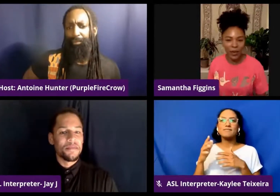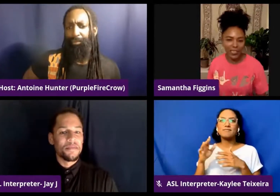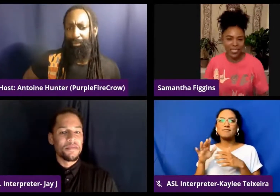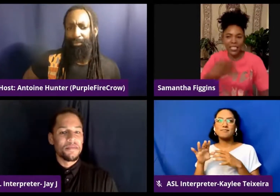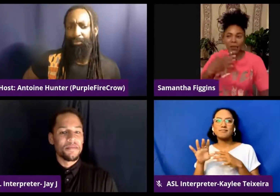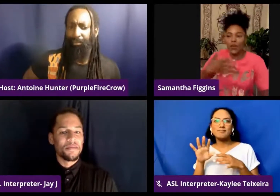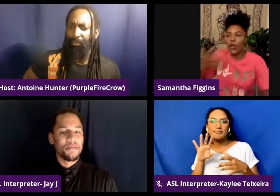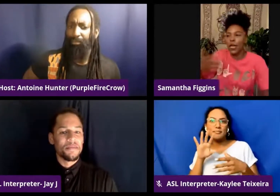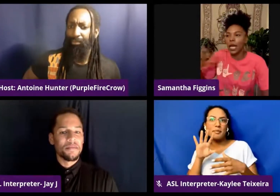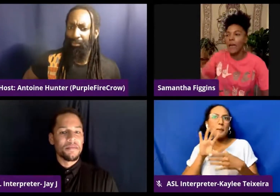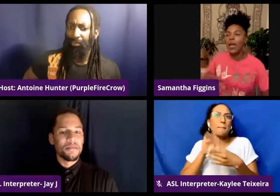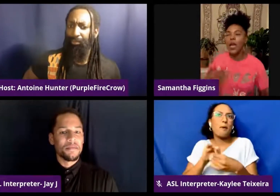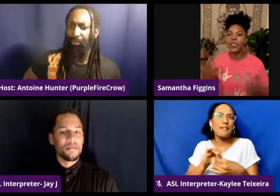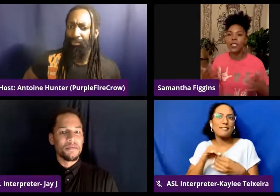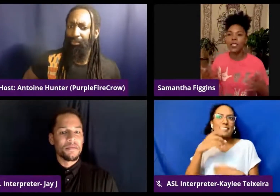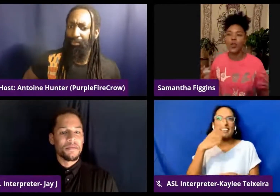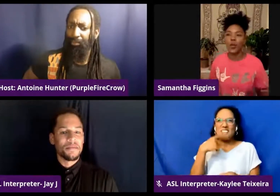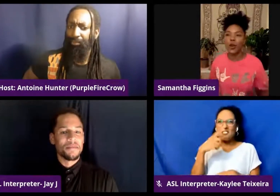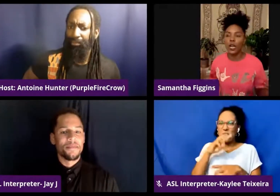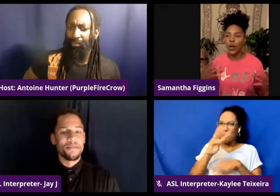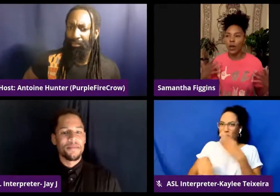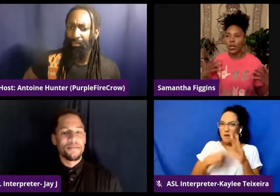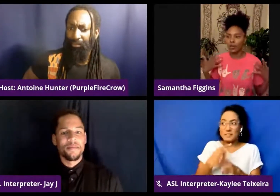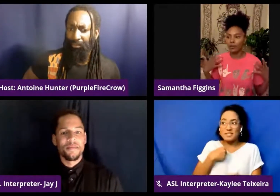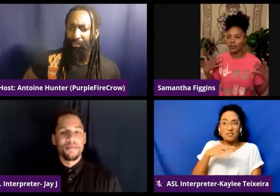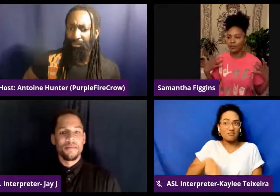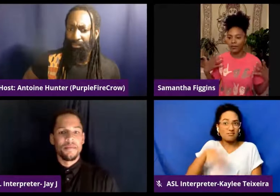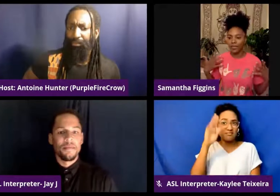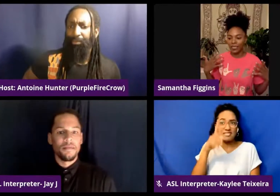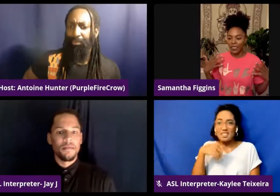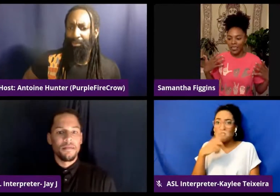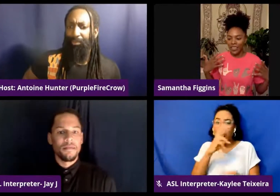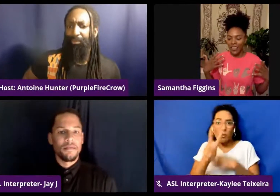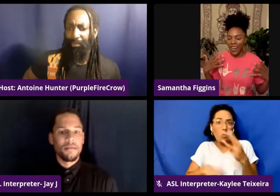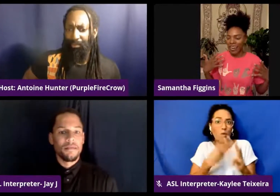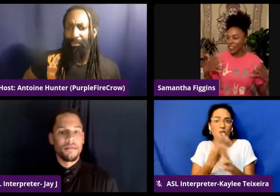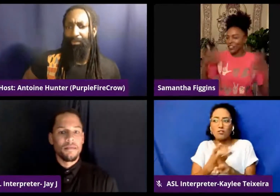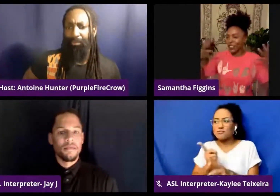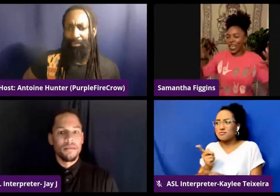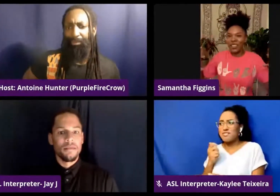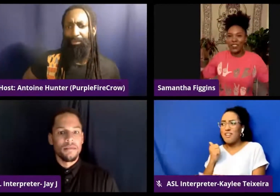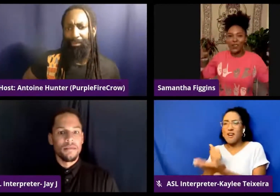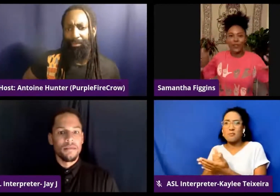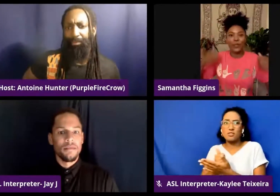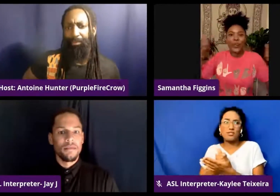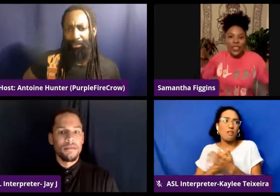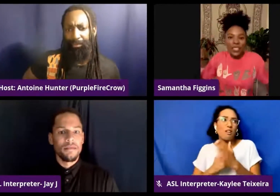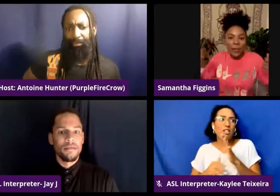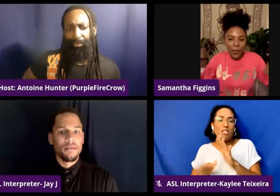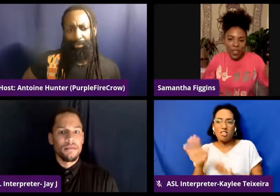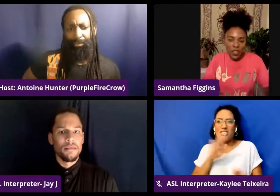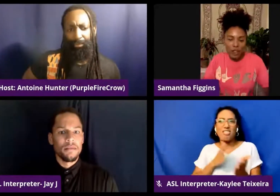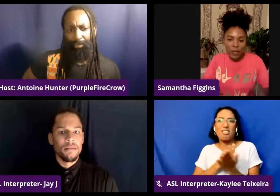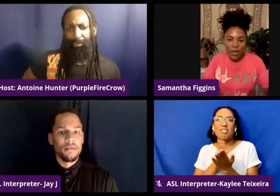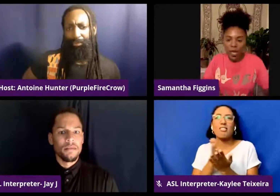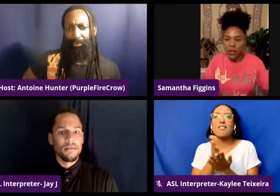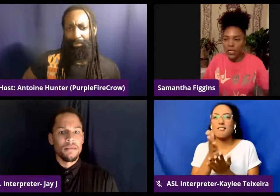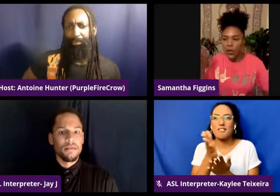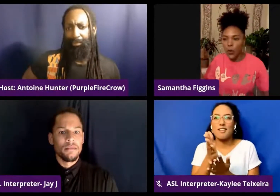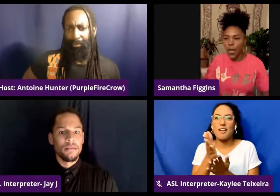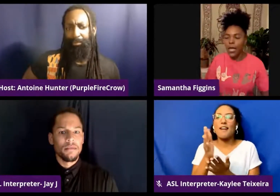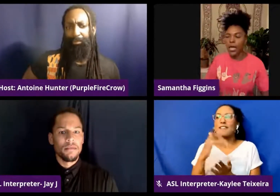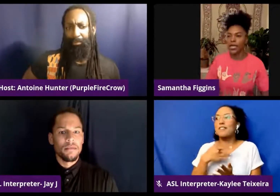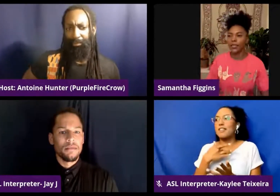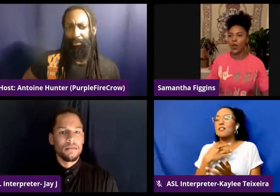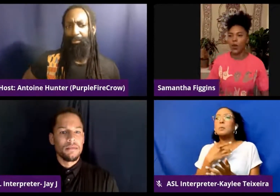me. Since I'm growing up in this hearing world, I want to just kind of be on the same page as everybody